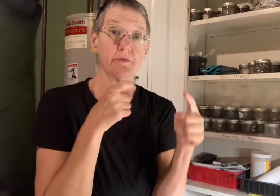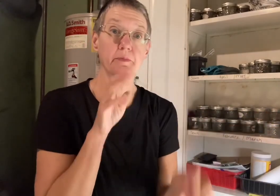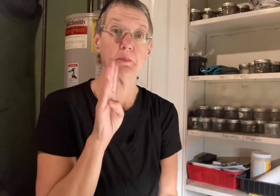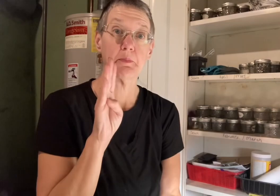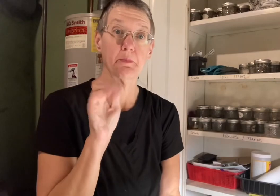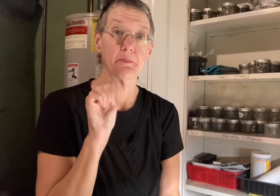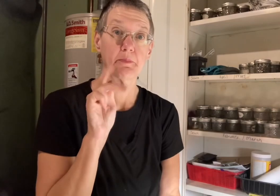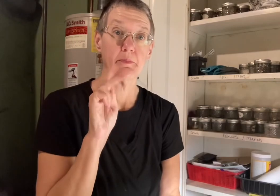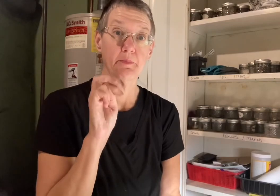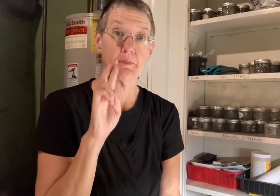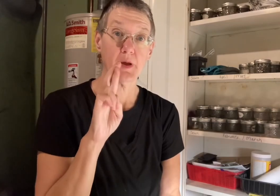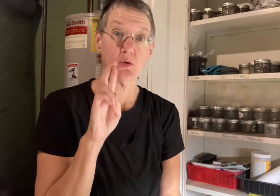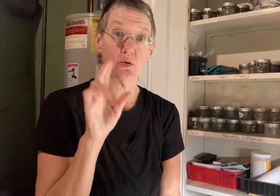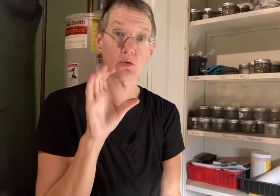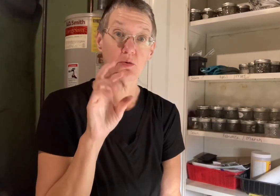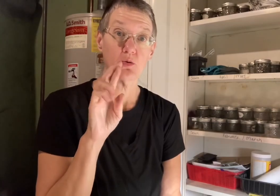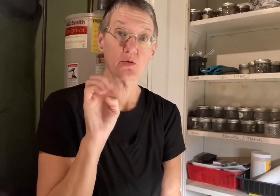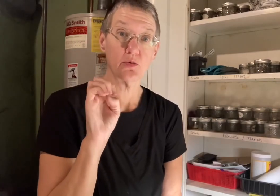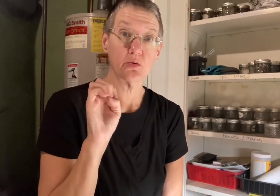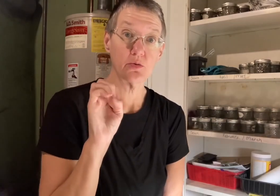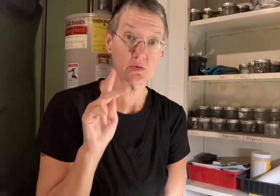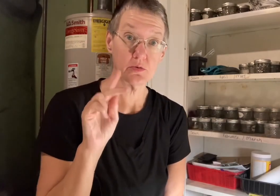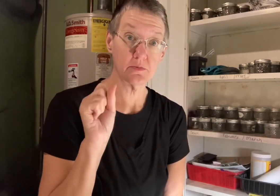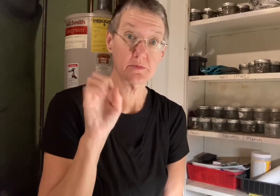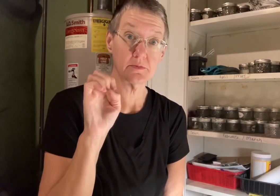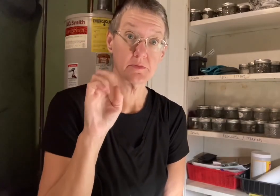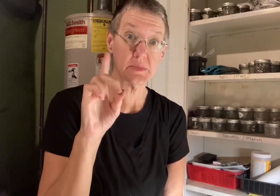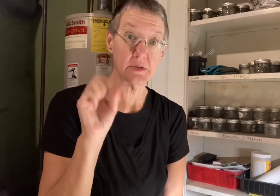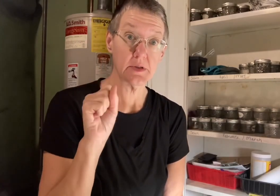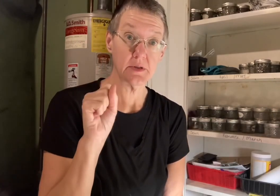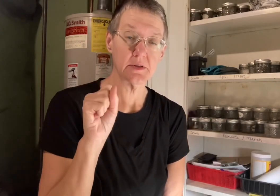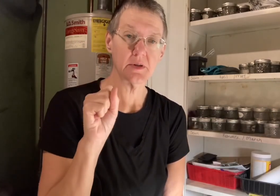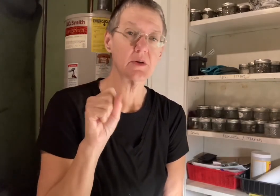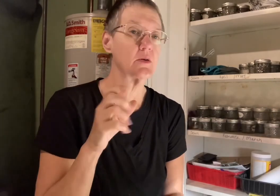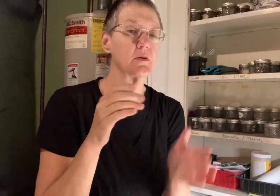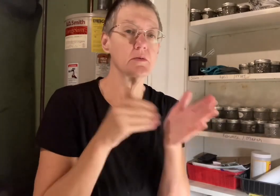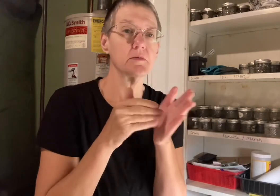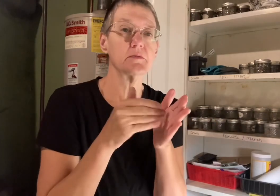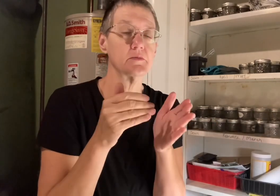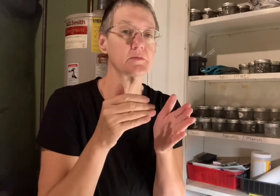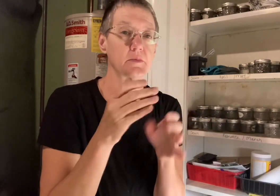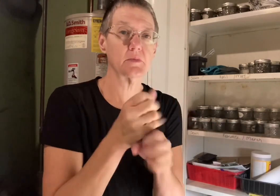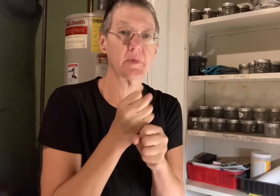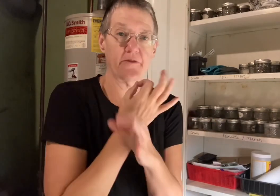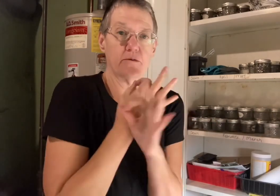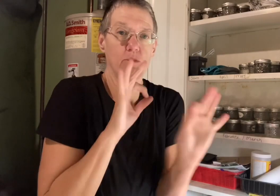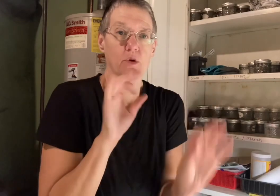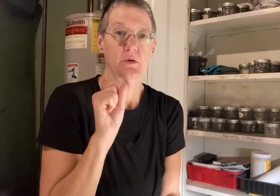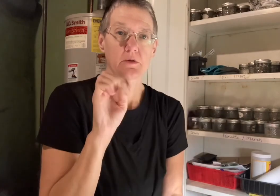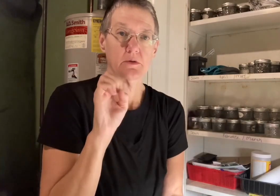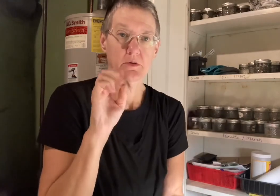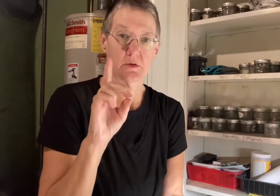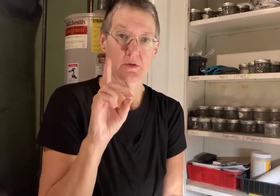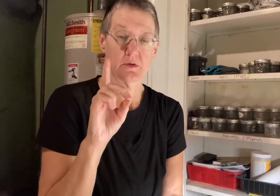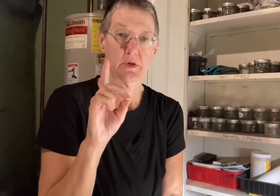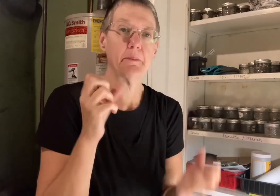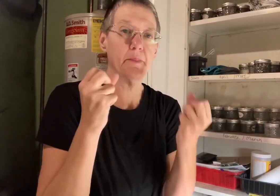And when you order from Baker Creek, you often get a free packet of